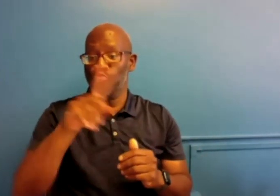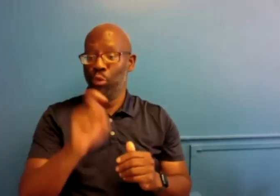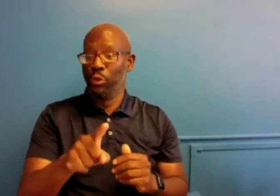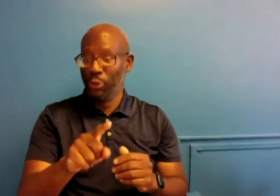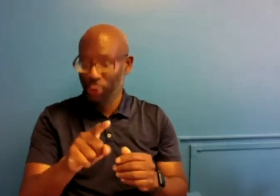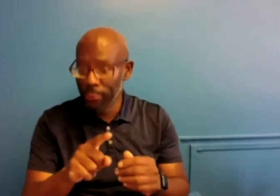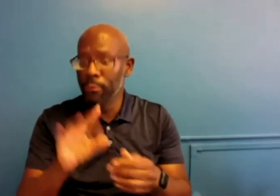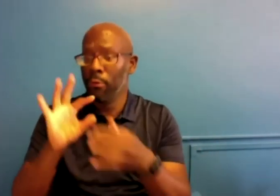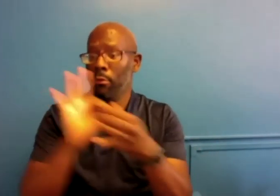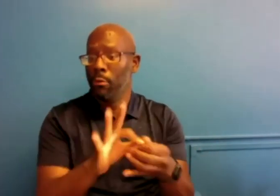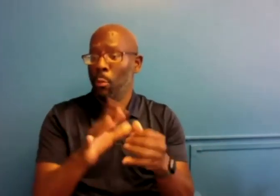All right, next question.